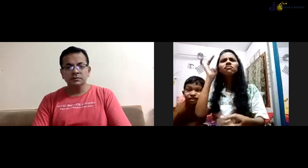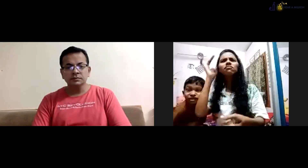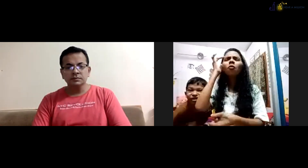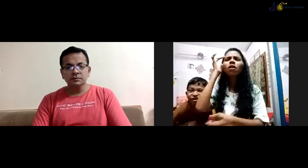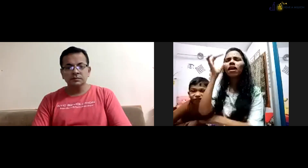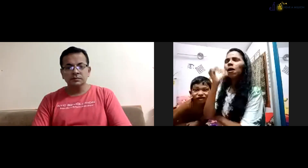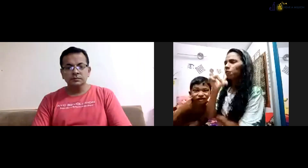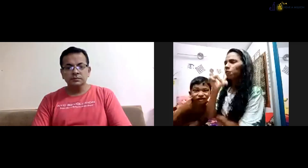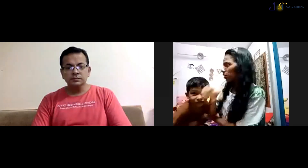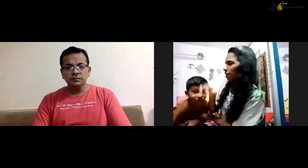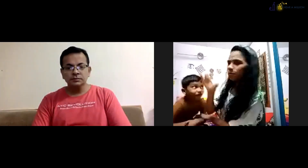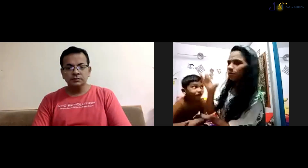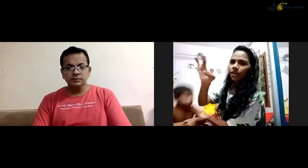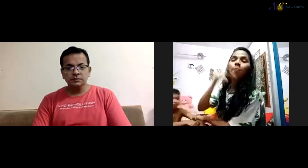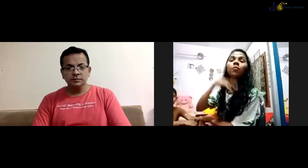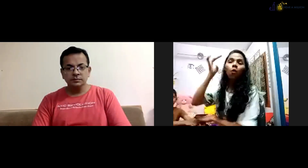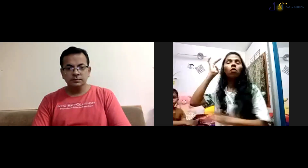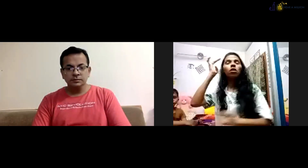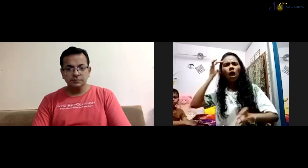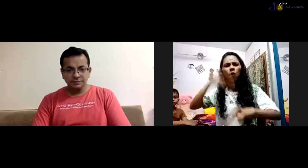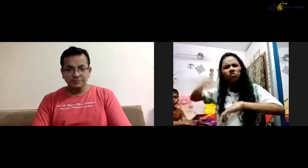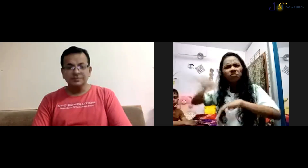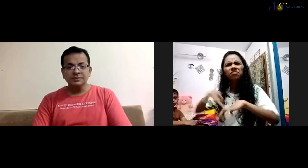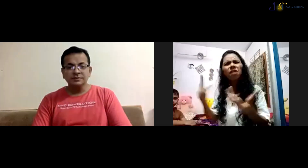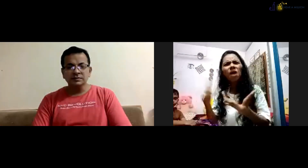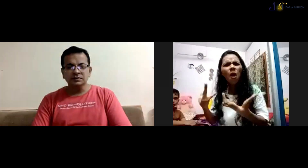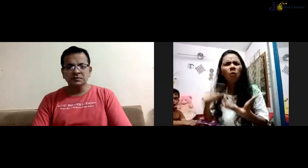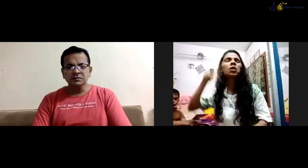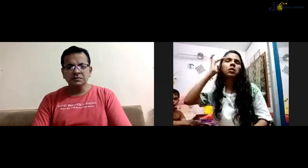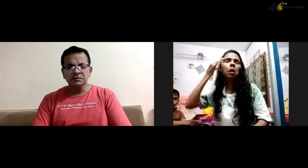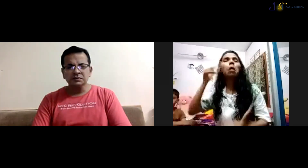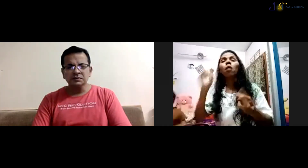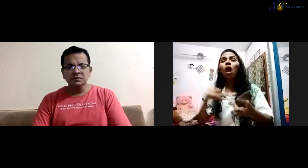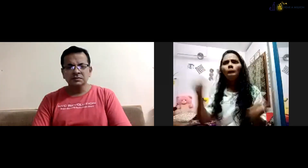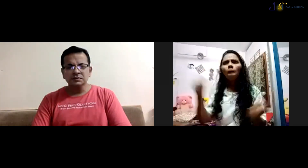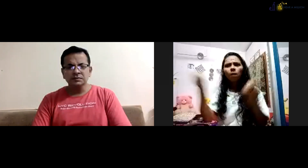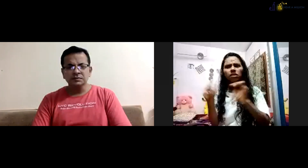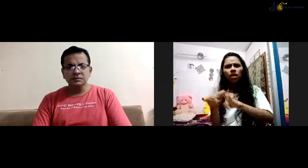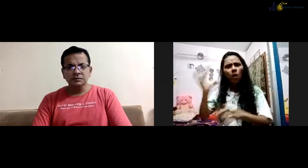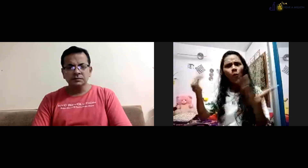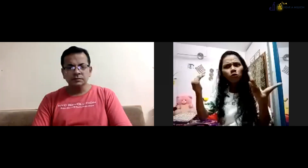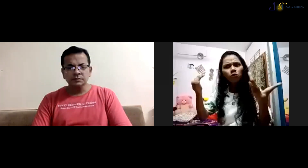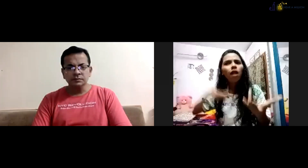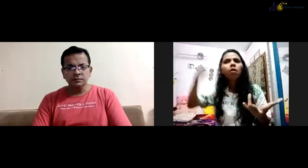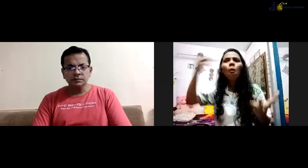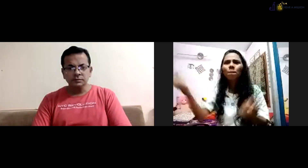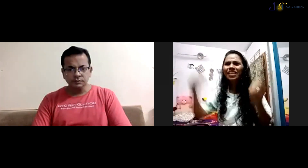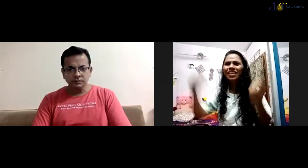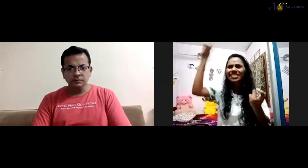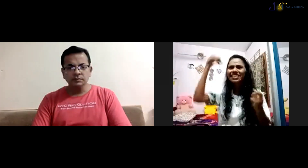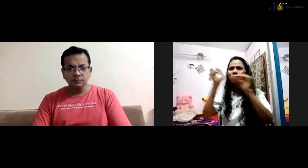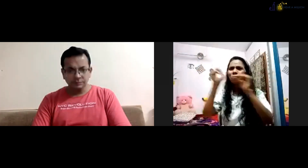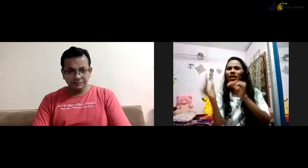thing that they can carry me here and there. So I was so doubtful that yeah, what I was supposed to